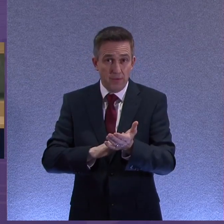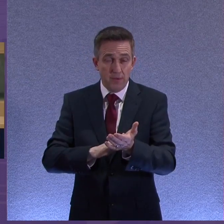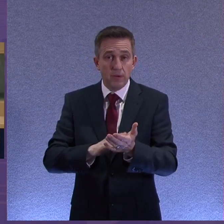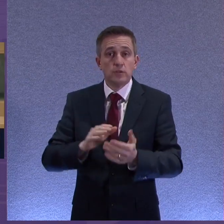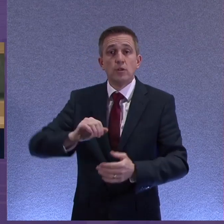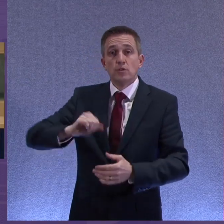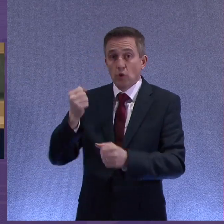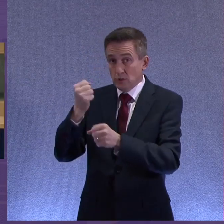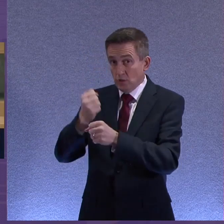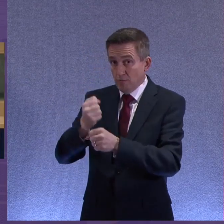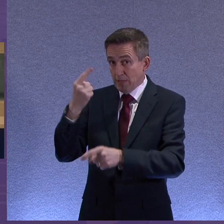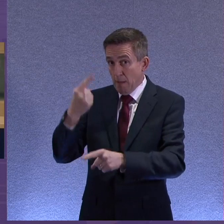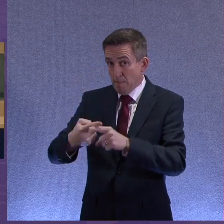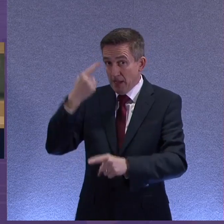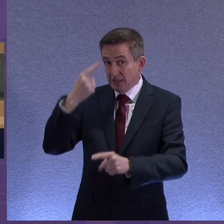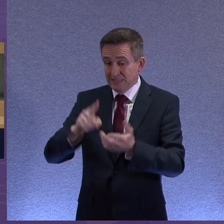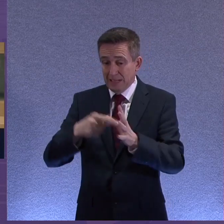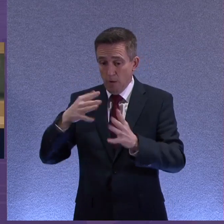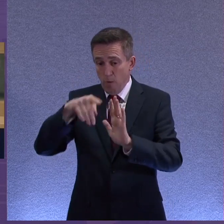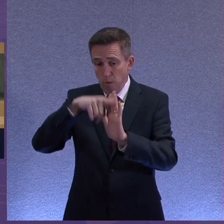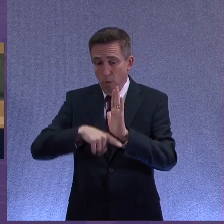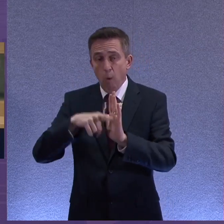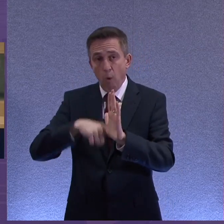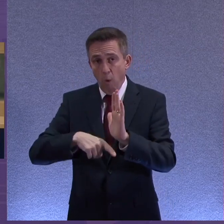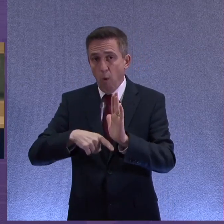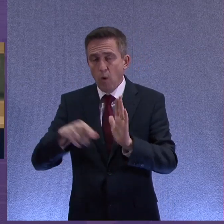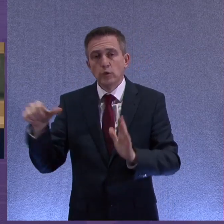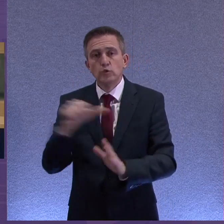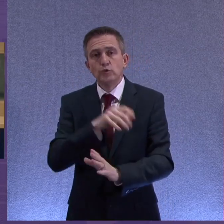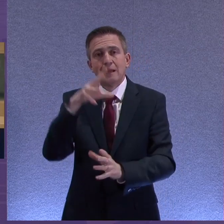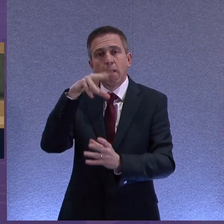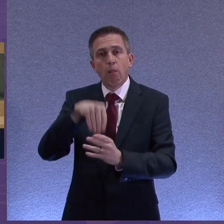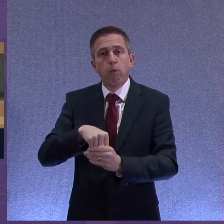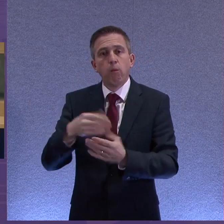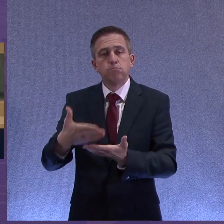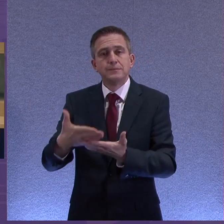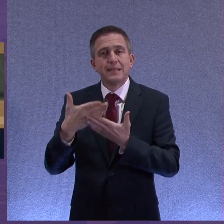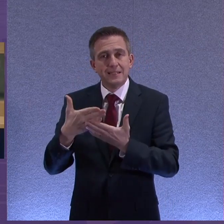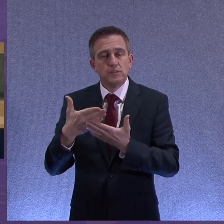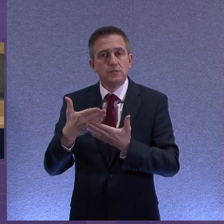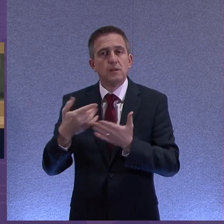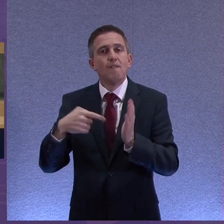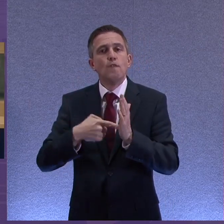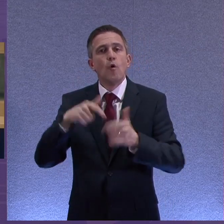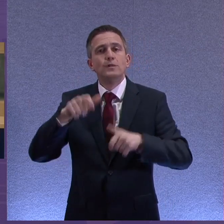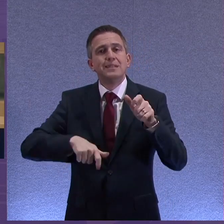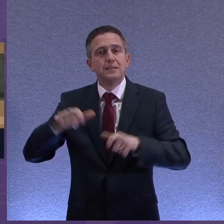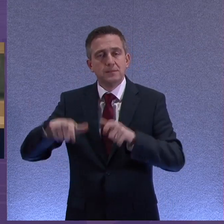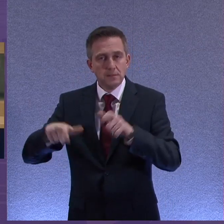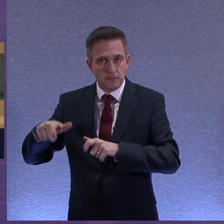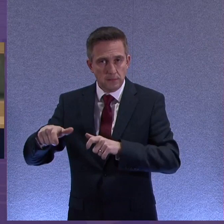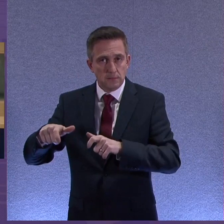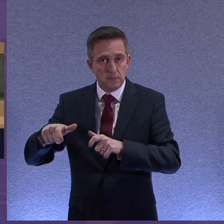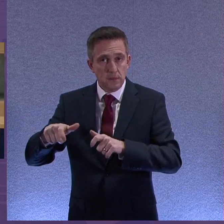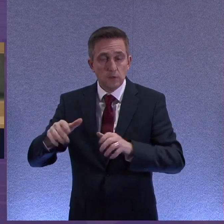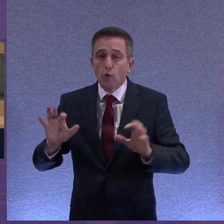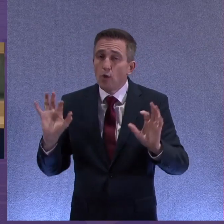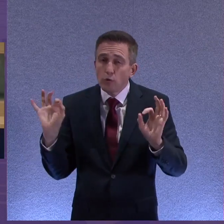by the Scottish Government later this week to ensure that we give the maximum possible protection, to ensure that